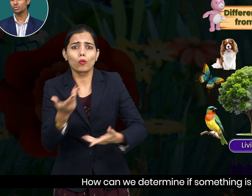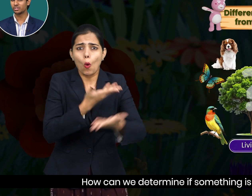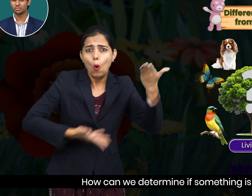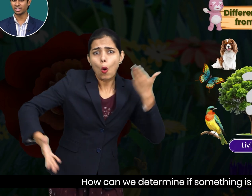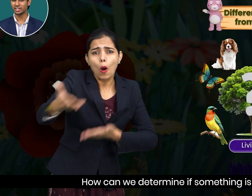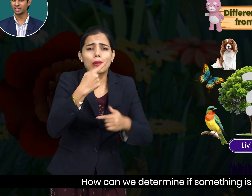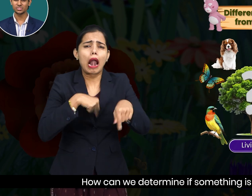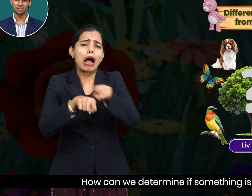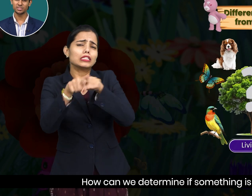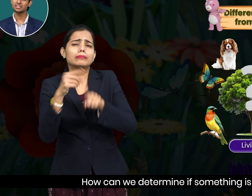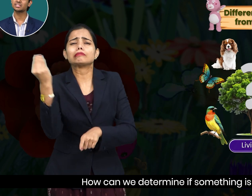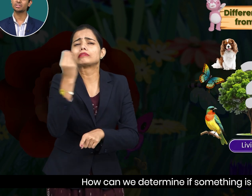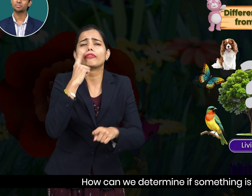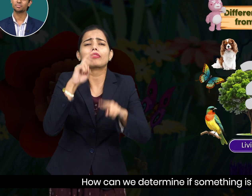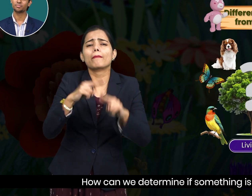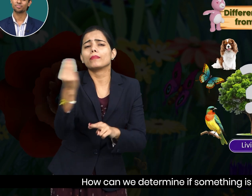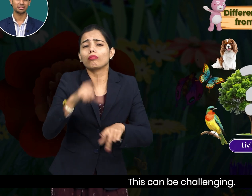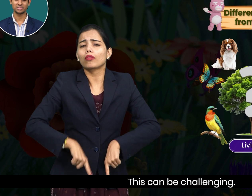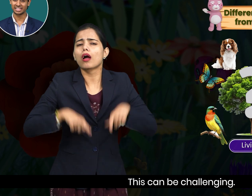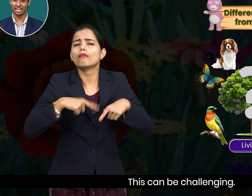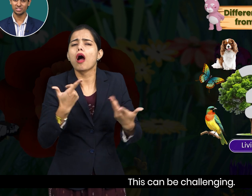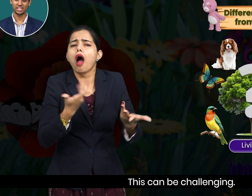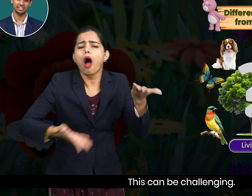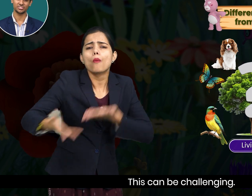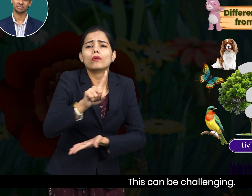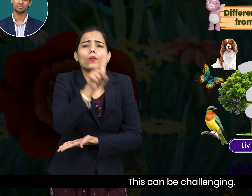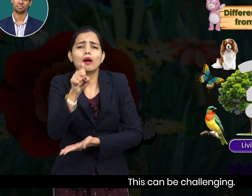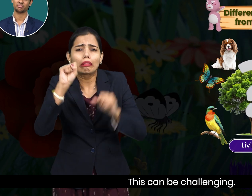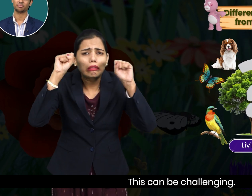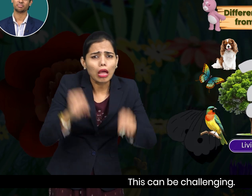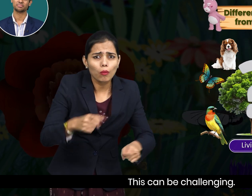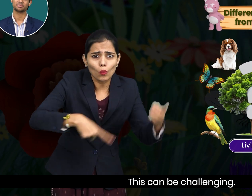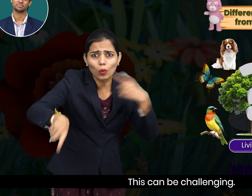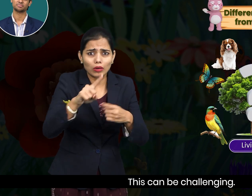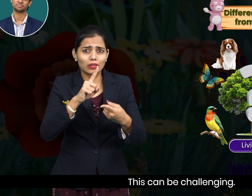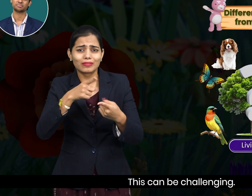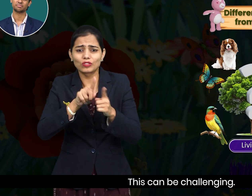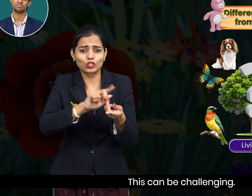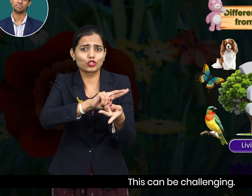How can we determine if something is living? This can be challenging.